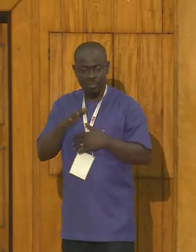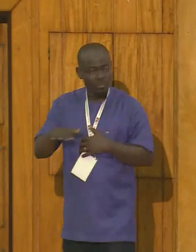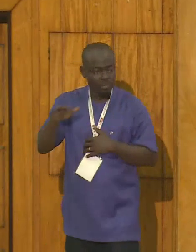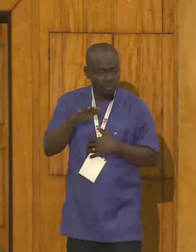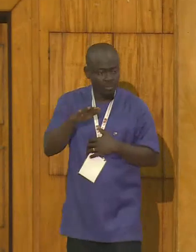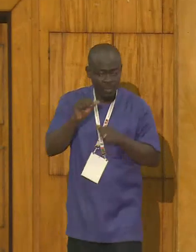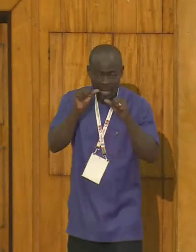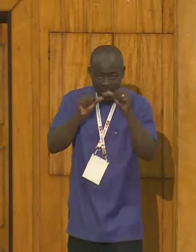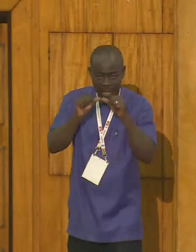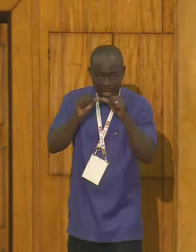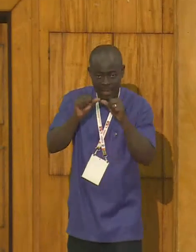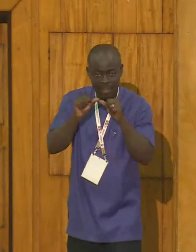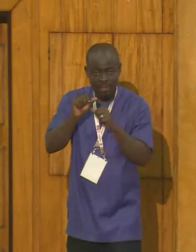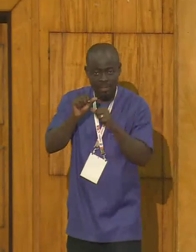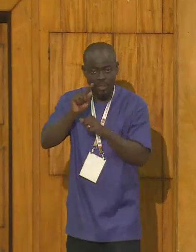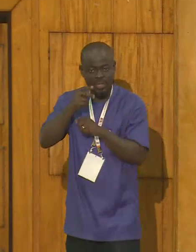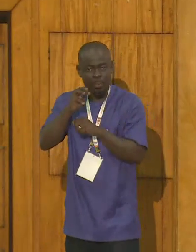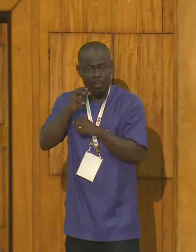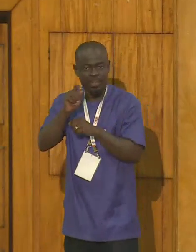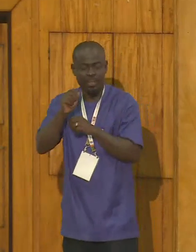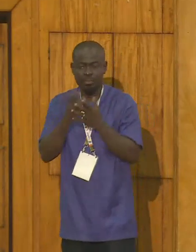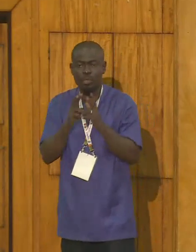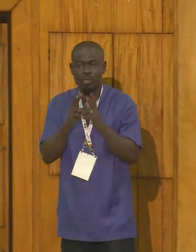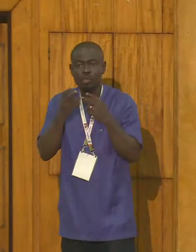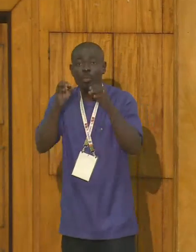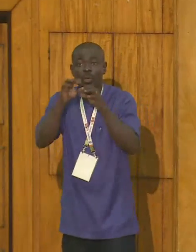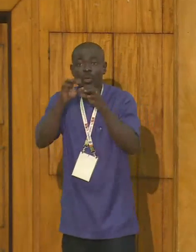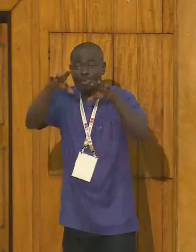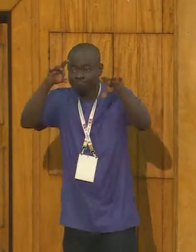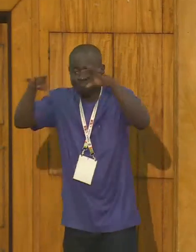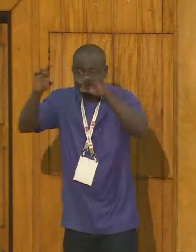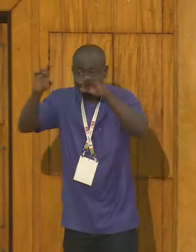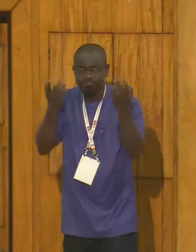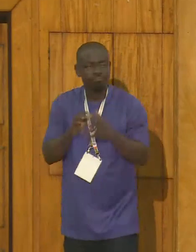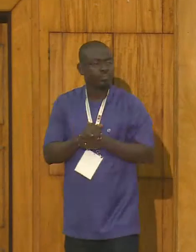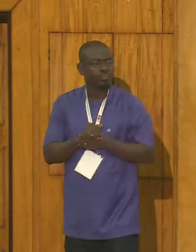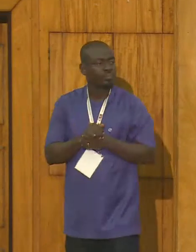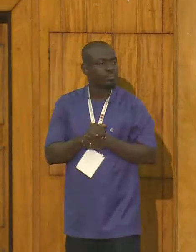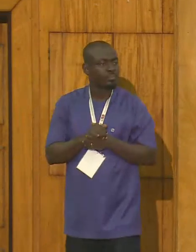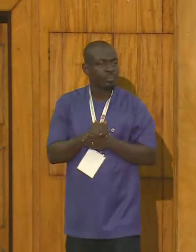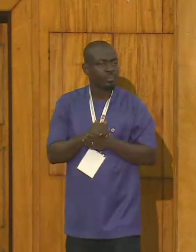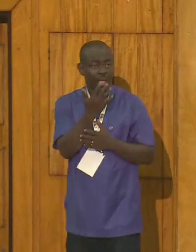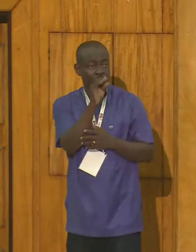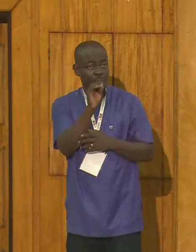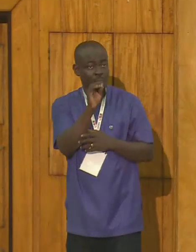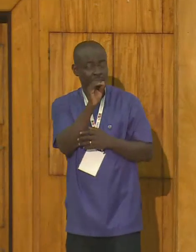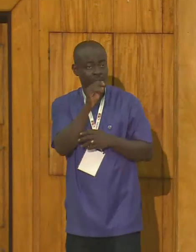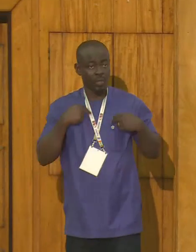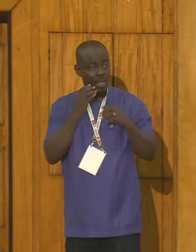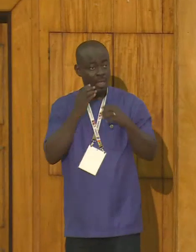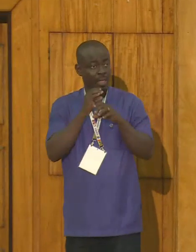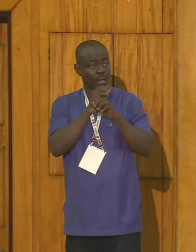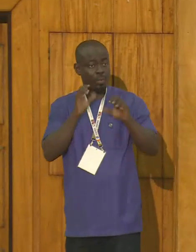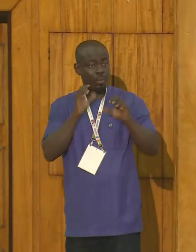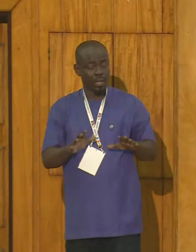analysis, we used the thematic analysis. So key findings, let me not bore you with the details. 15% of the healthcare workers